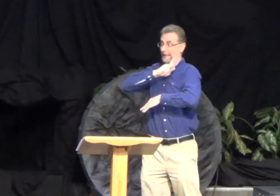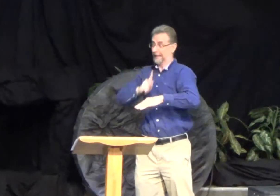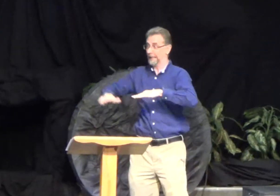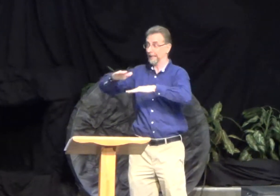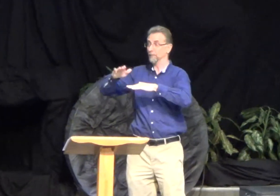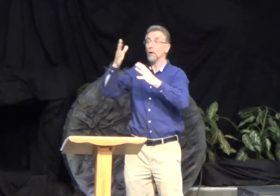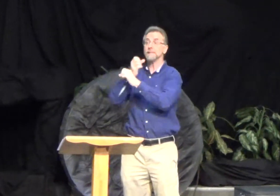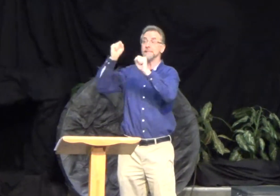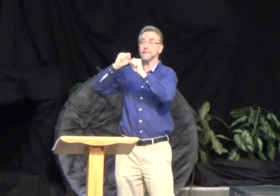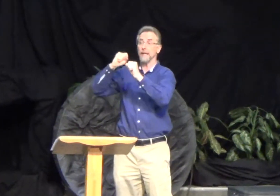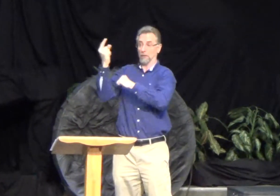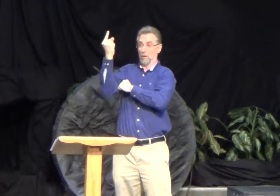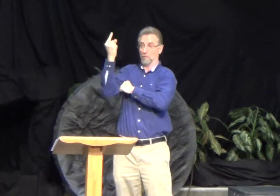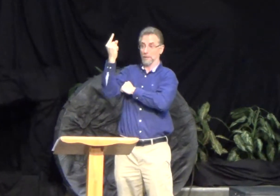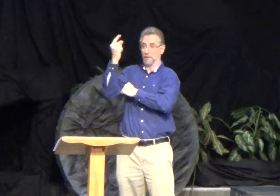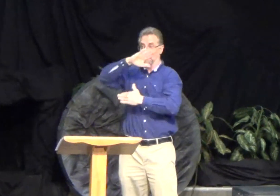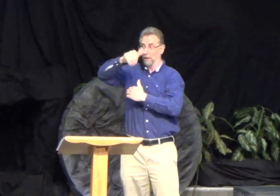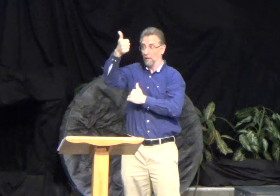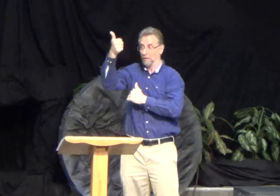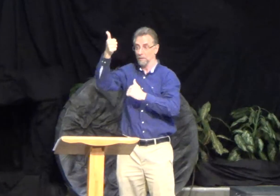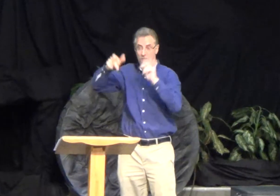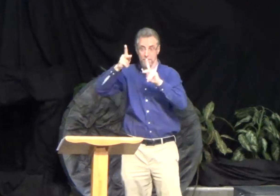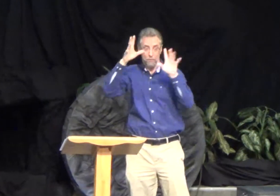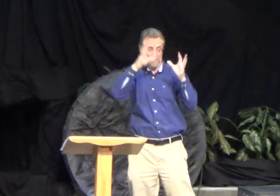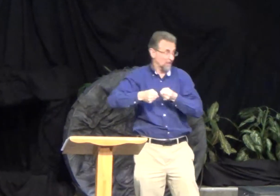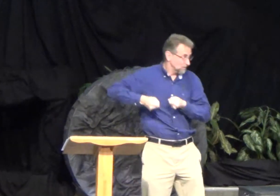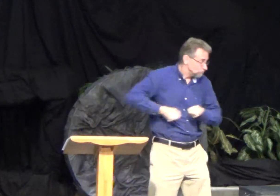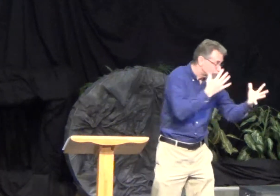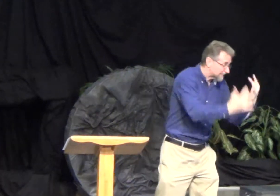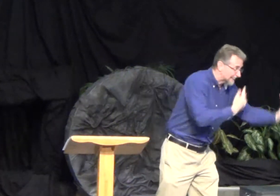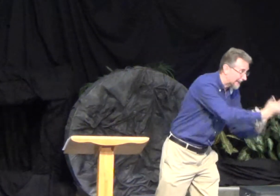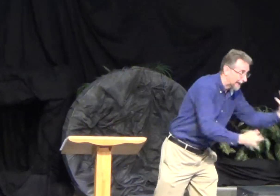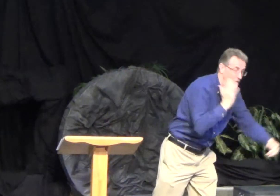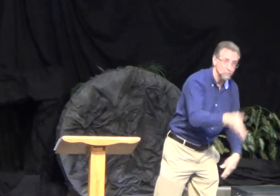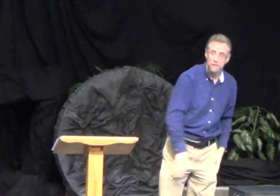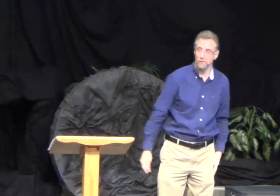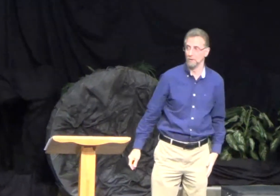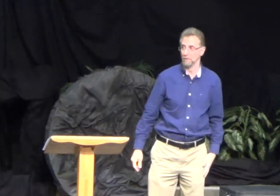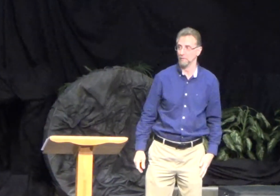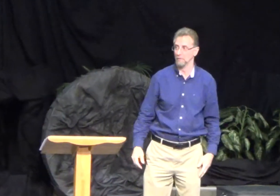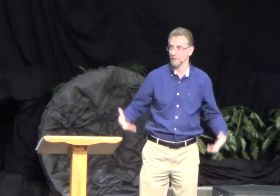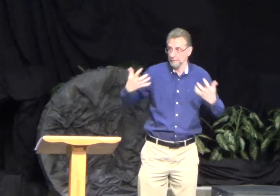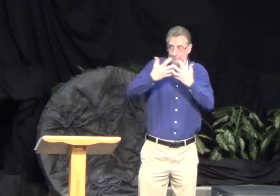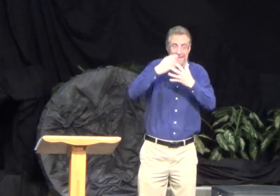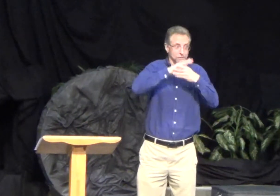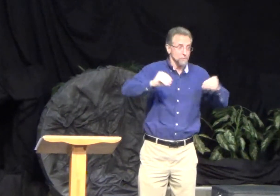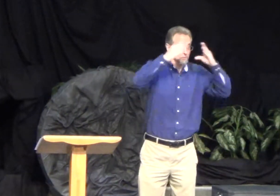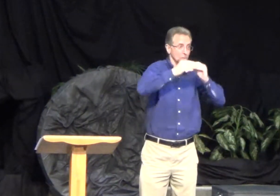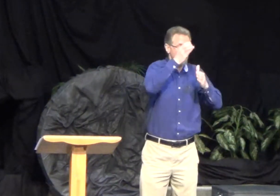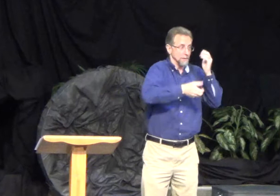rule into the kingdom, he will say, those will be cast in, some will be saved and some will be cast in his